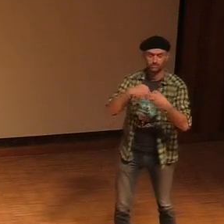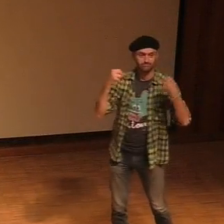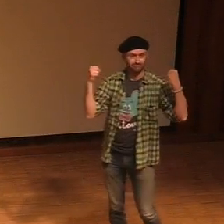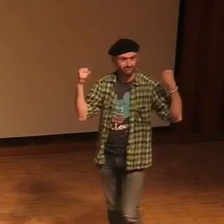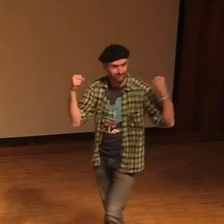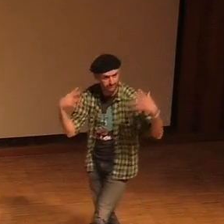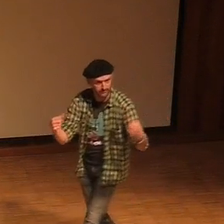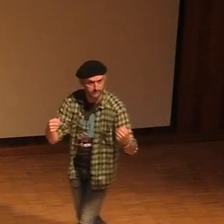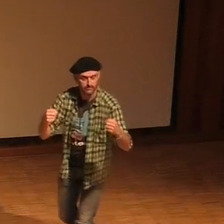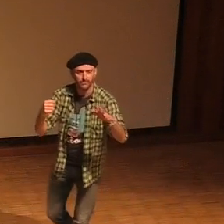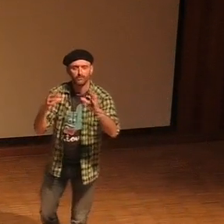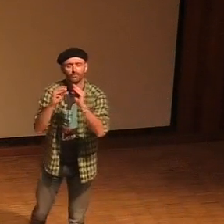So now I want to incorporate